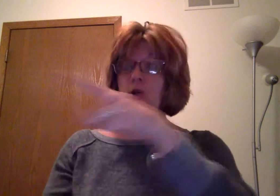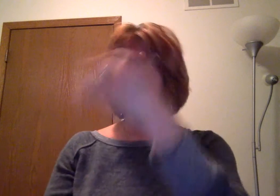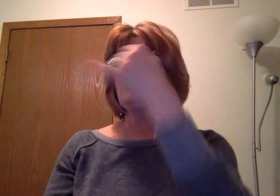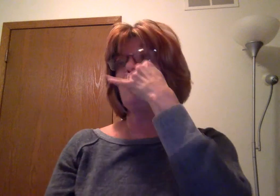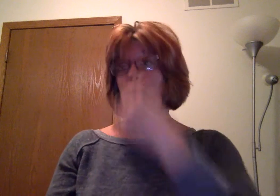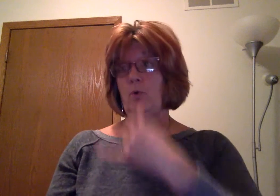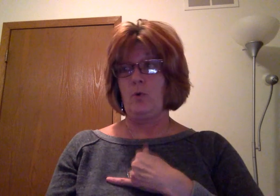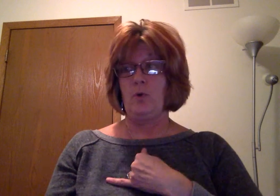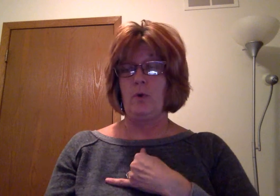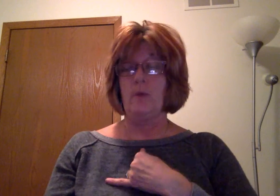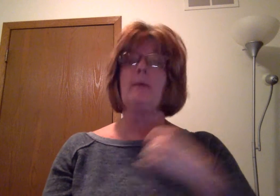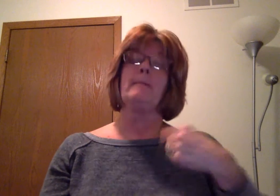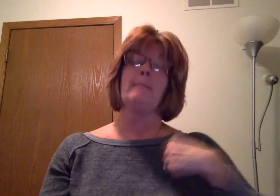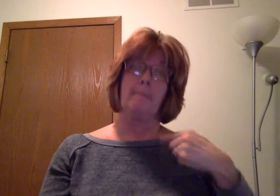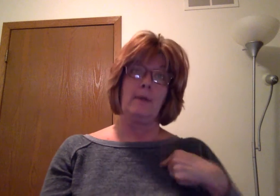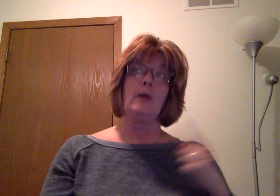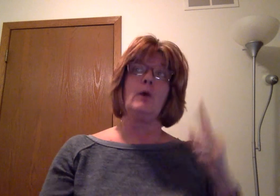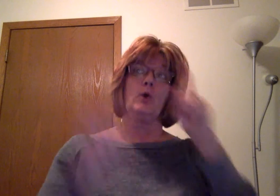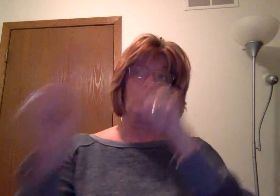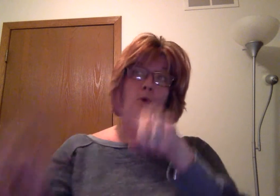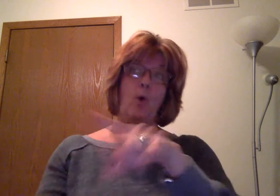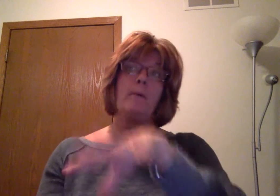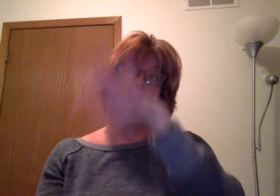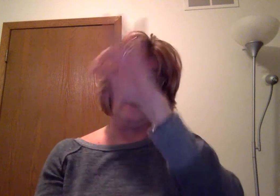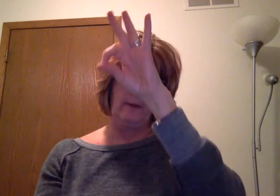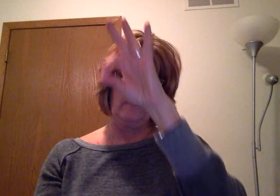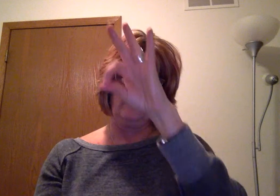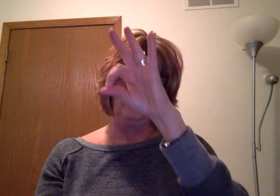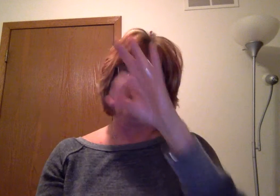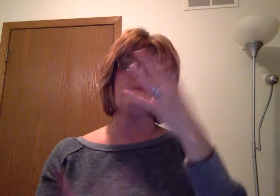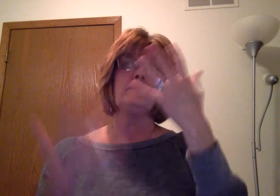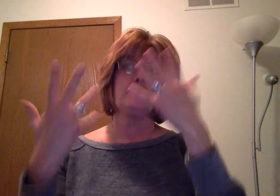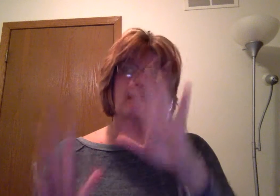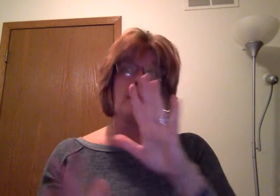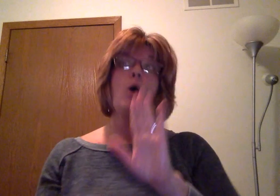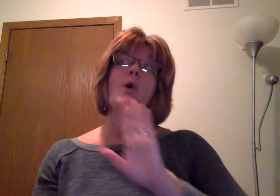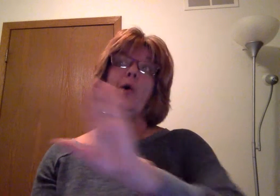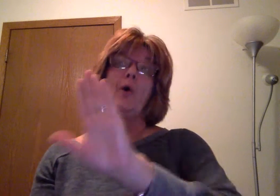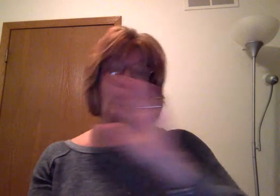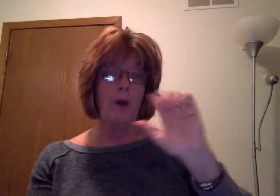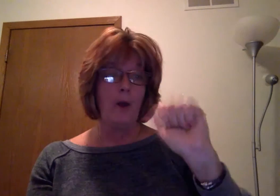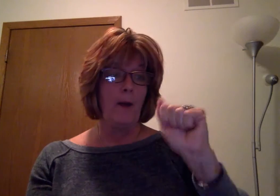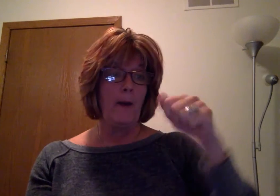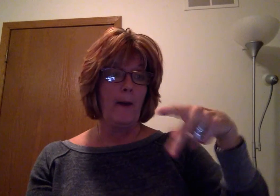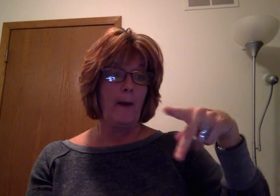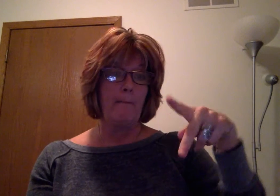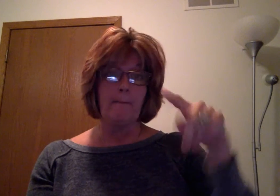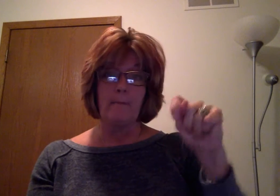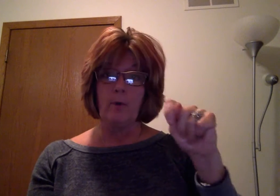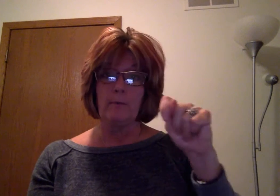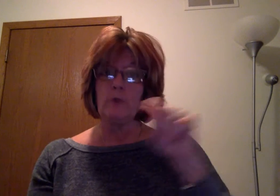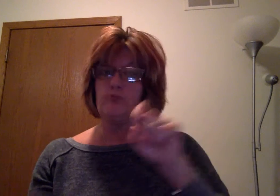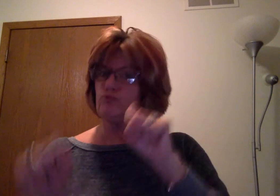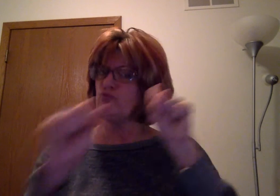And then she wanted me to drop her off at her apartment. On the way home, I